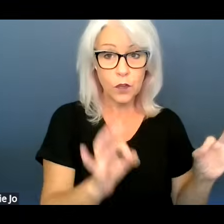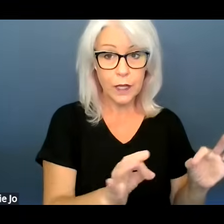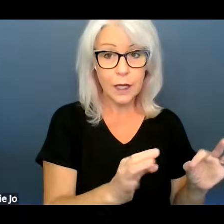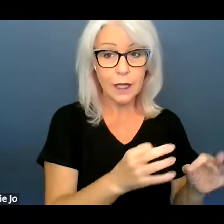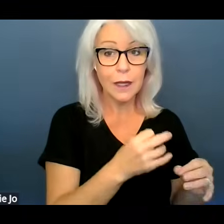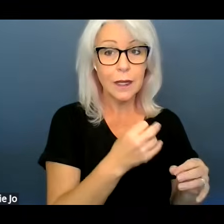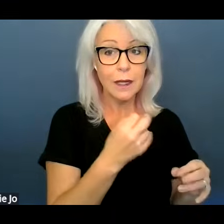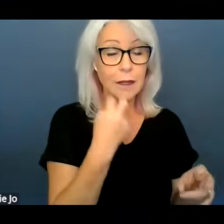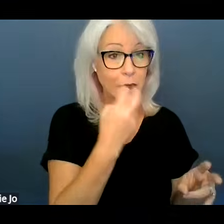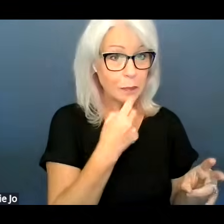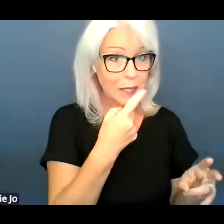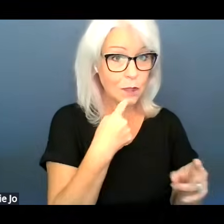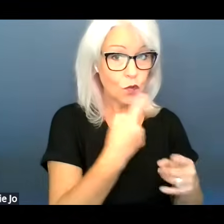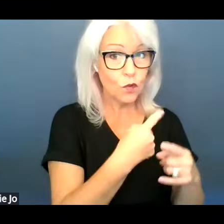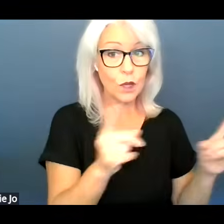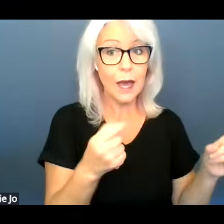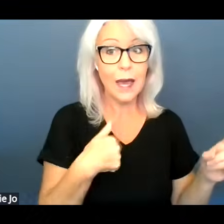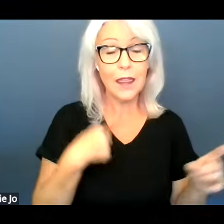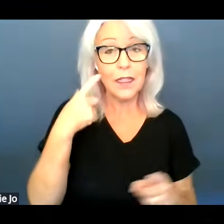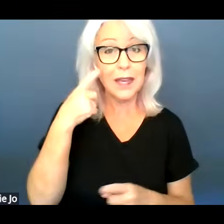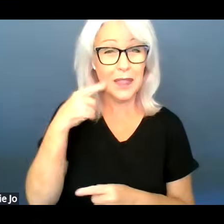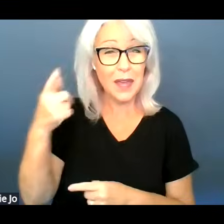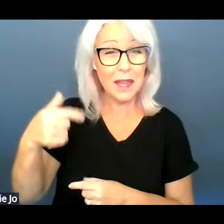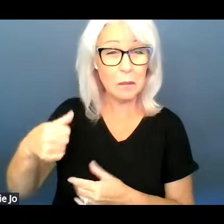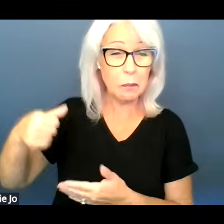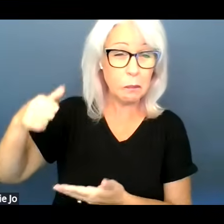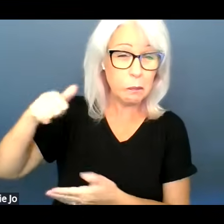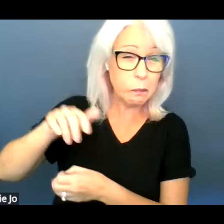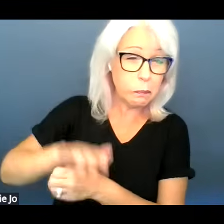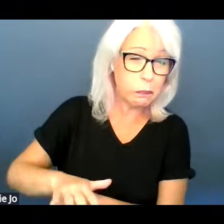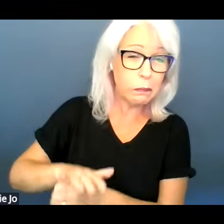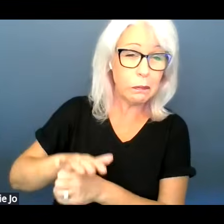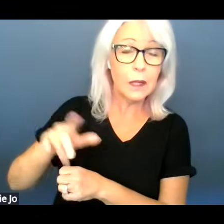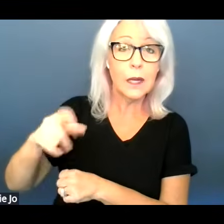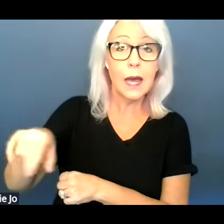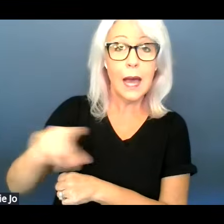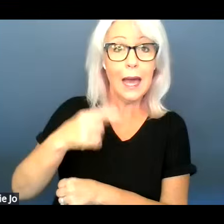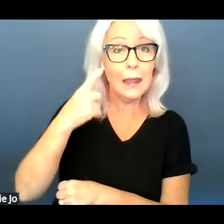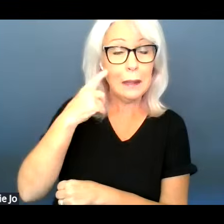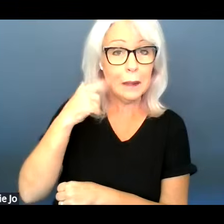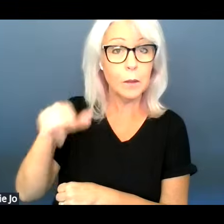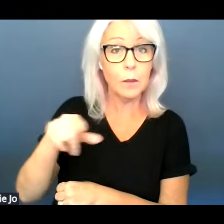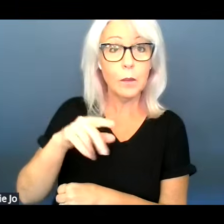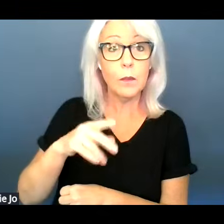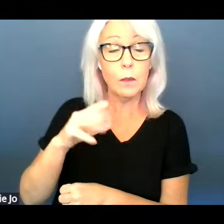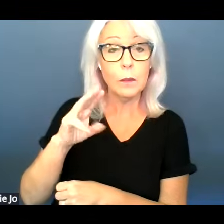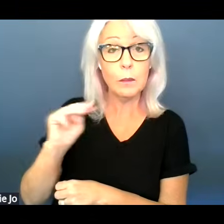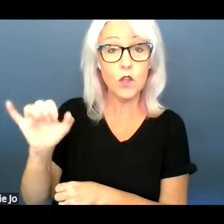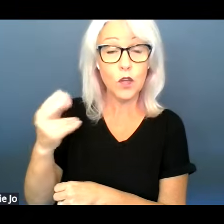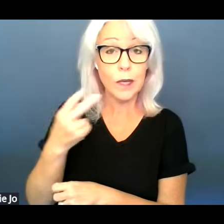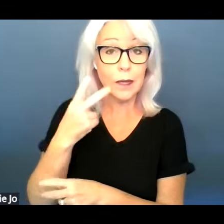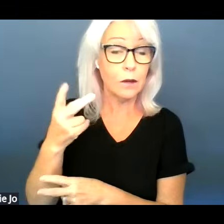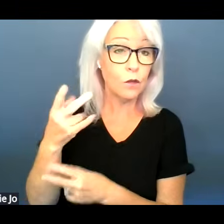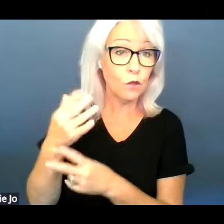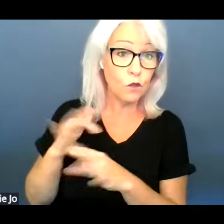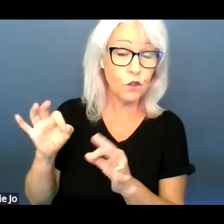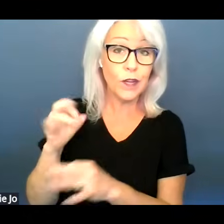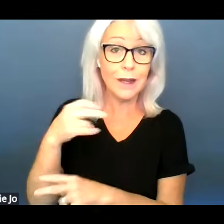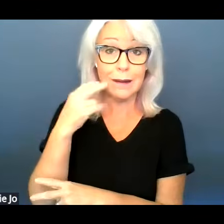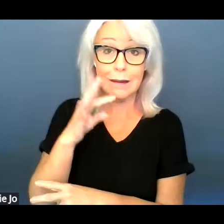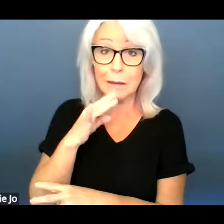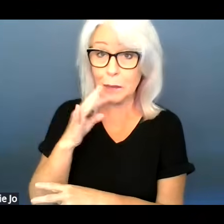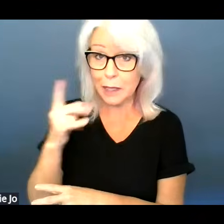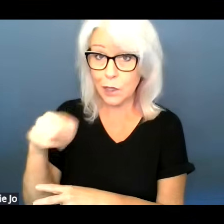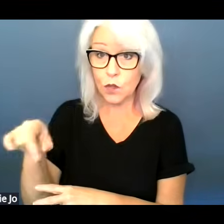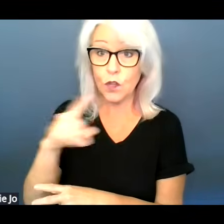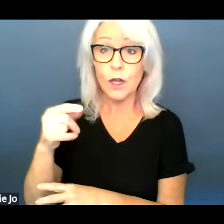agree that thumb is theirs. So Protect Michigan Free Speech has received tens of thousands of dollars into each from Consumers